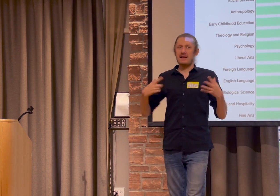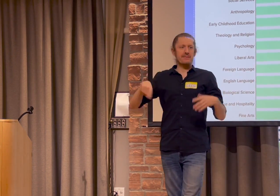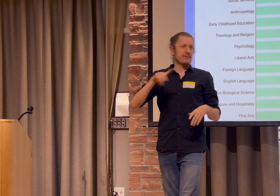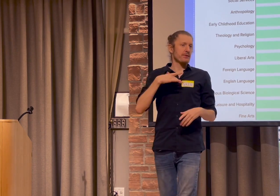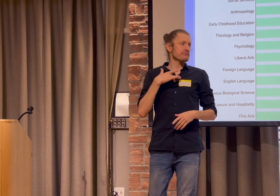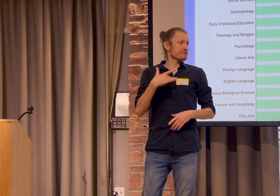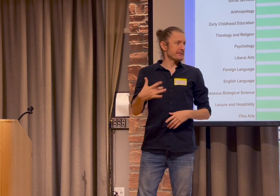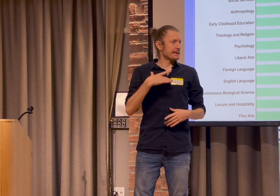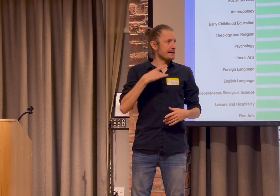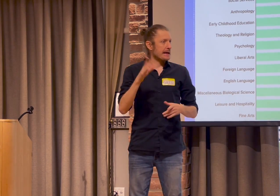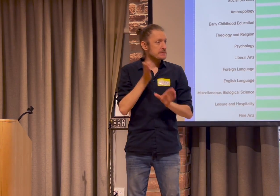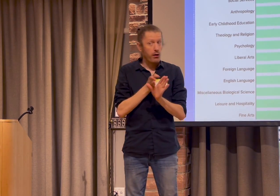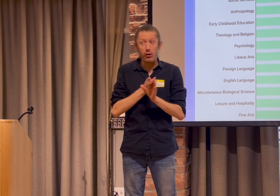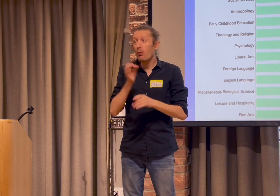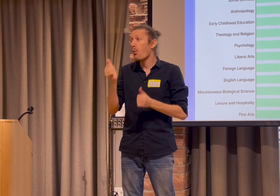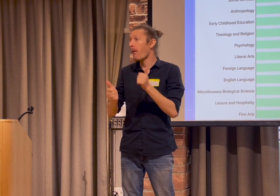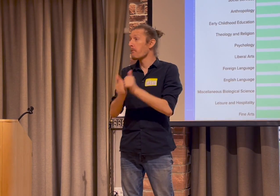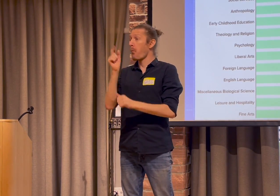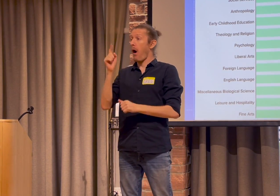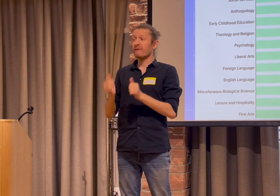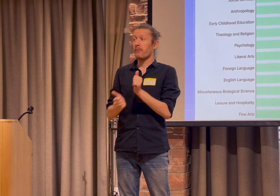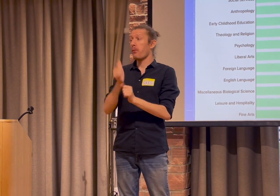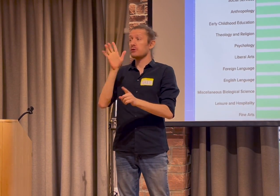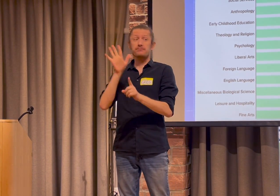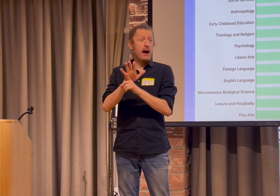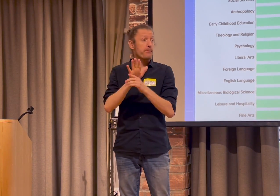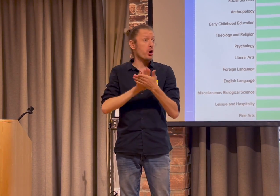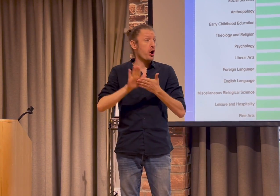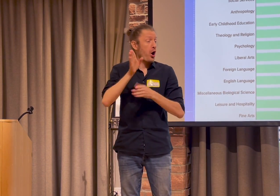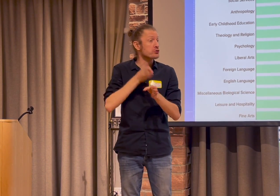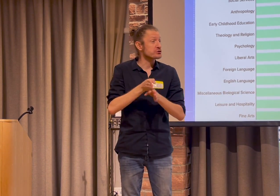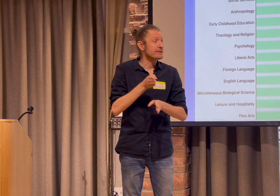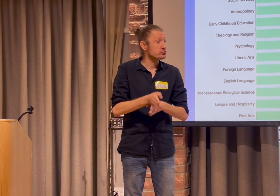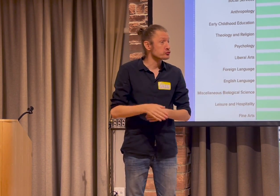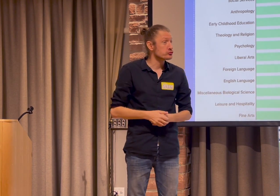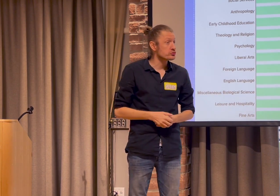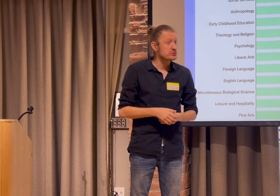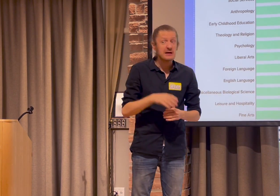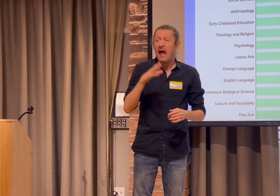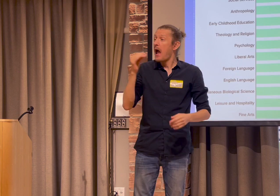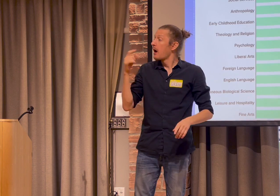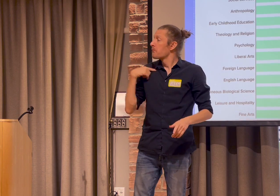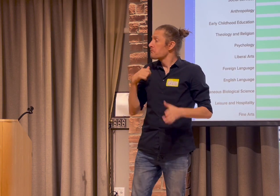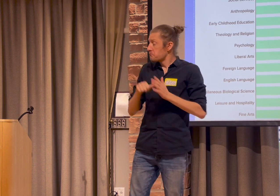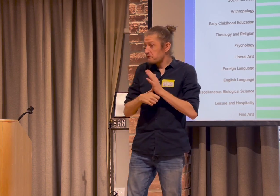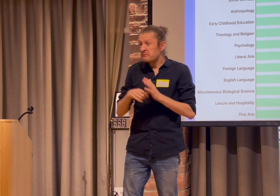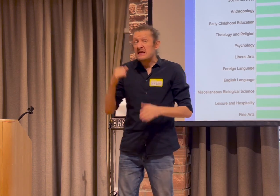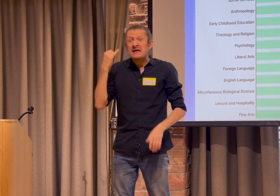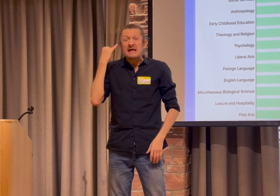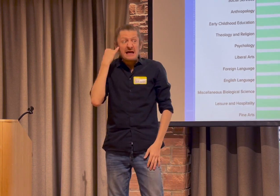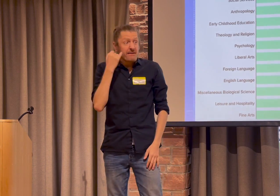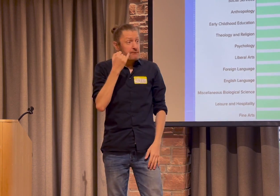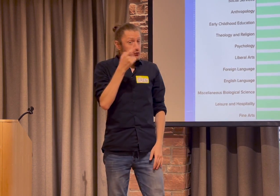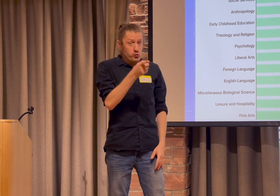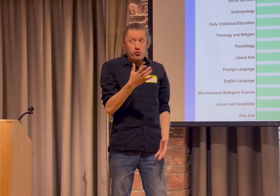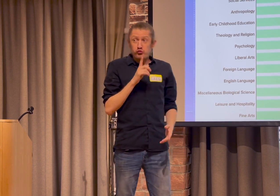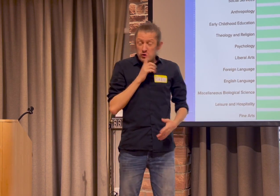Why did I mention this? It's because it's really important that people who like psychology, it's incredibly popular college major. A lot of people pick to